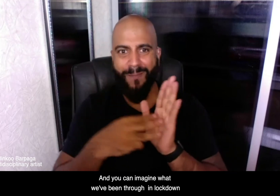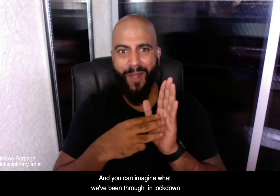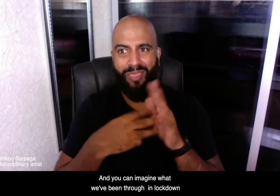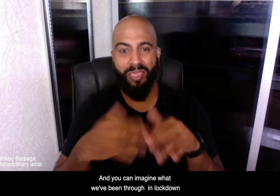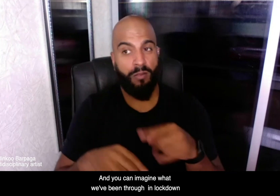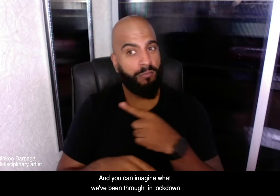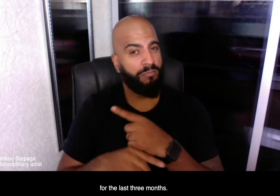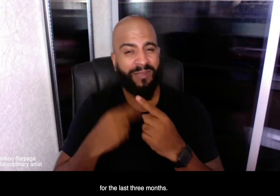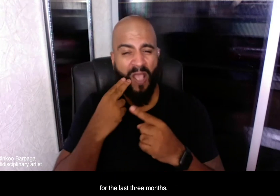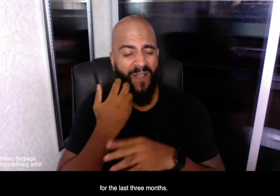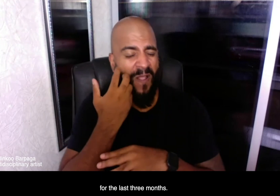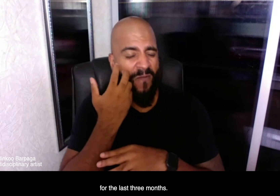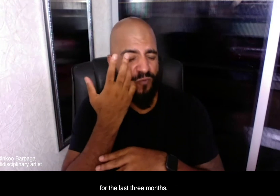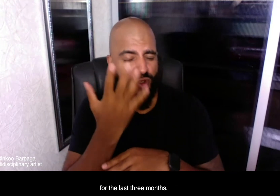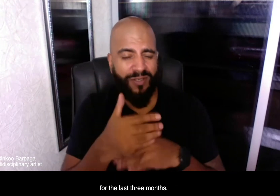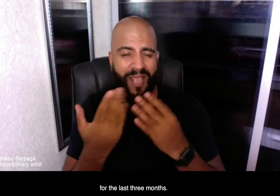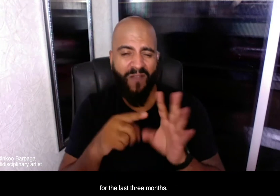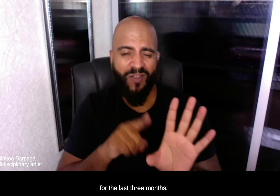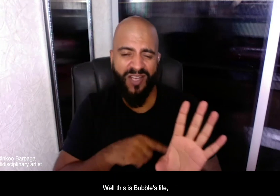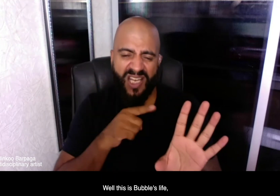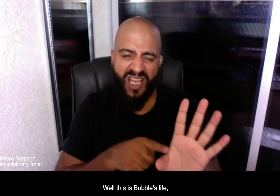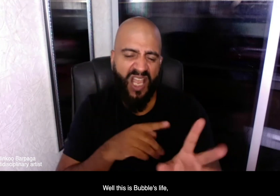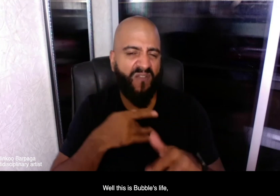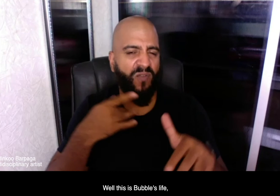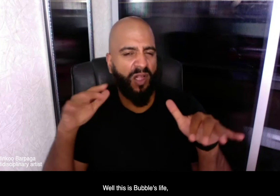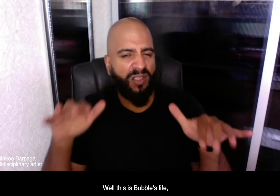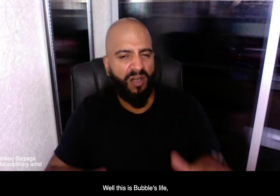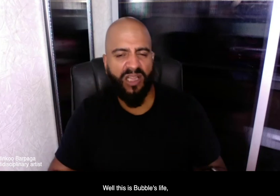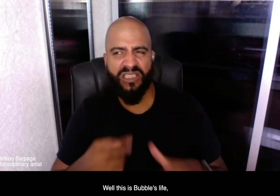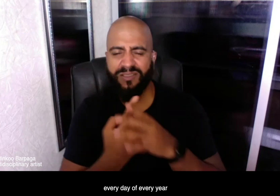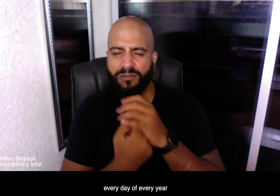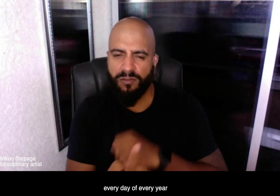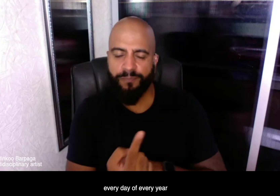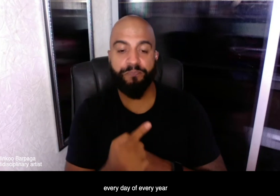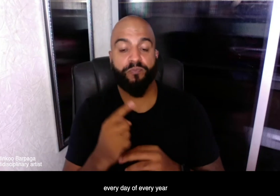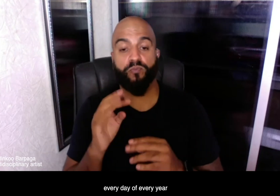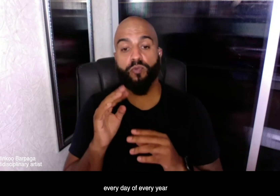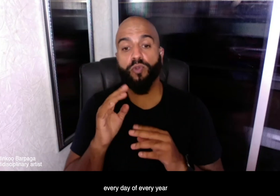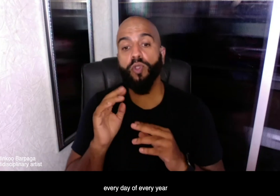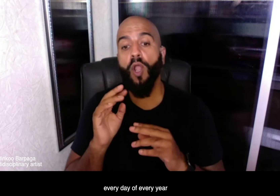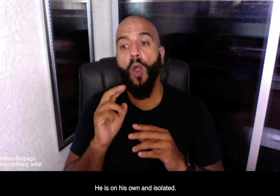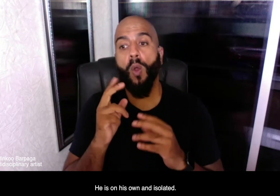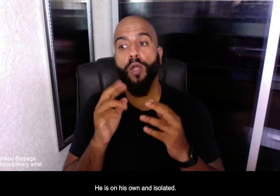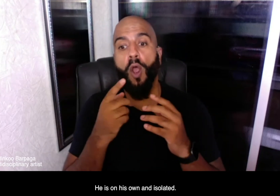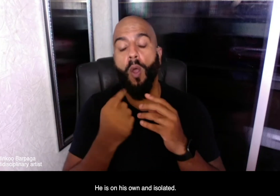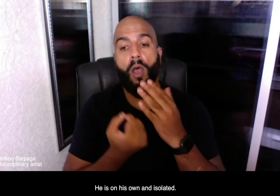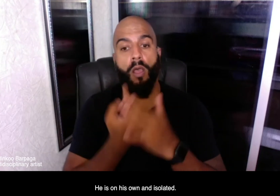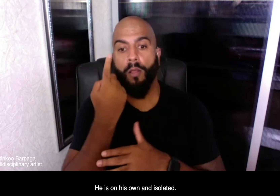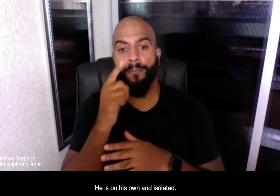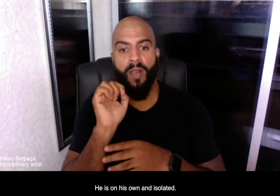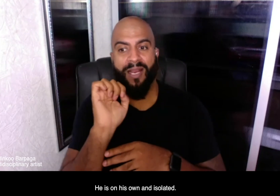in lockdown for the last 3 months. Well, this is Bubble's life. Every day of every year, he's on his own